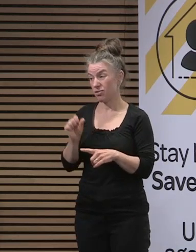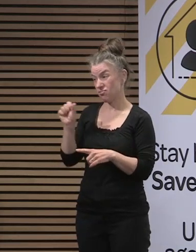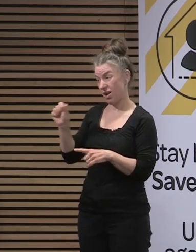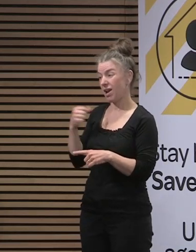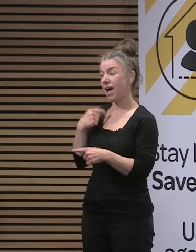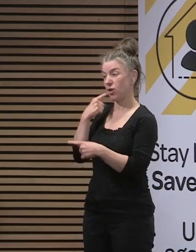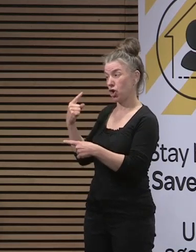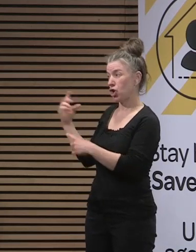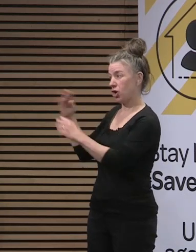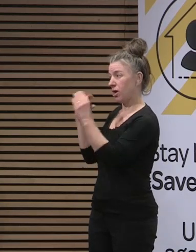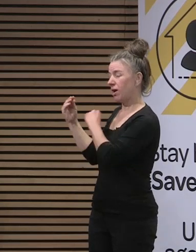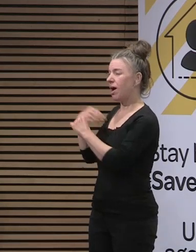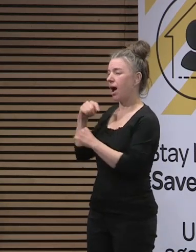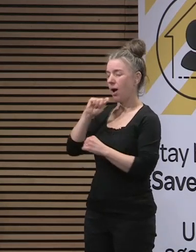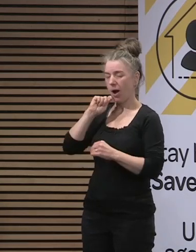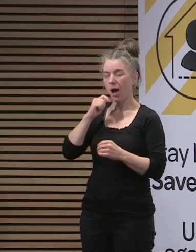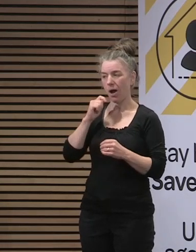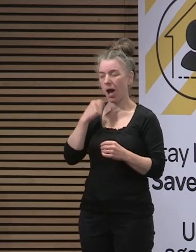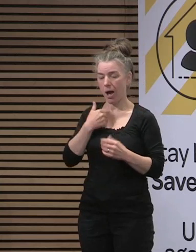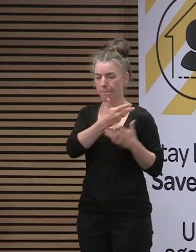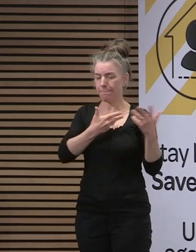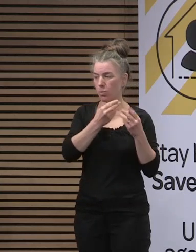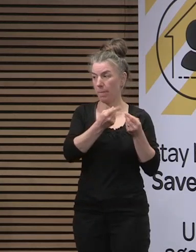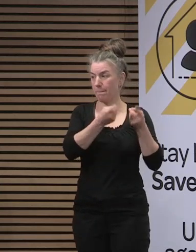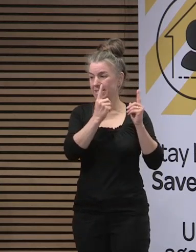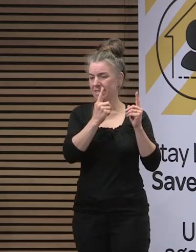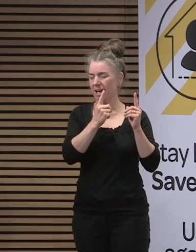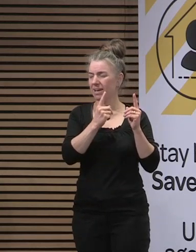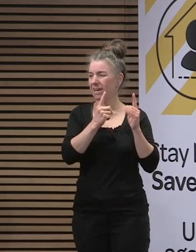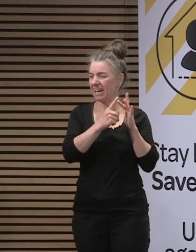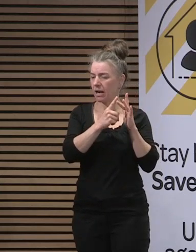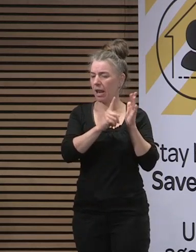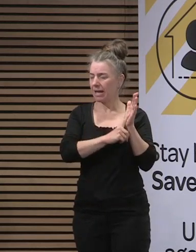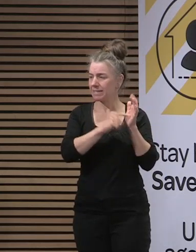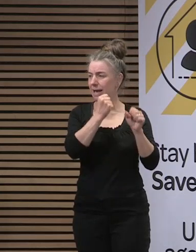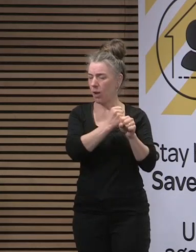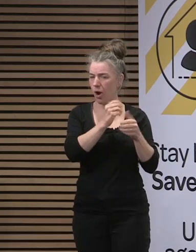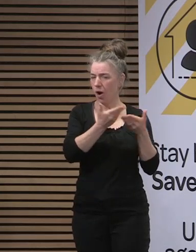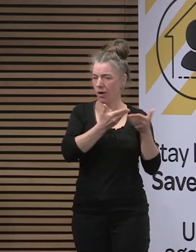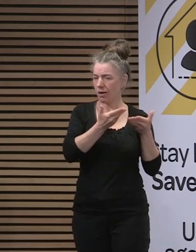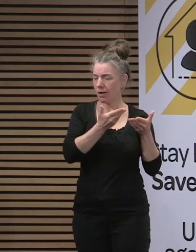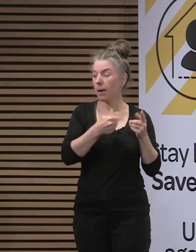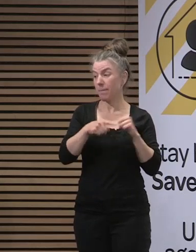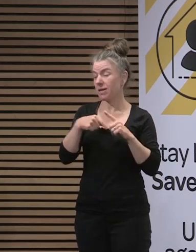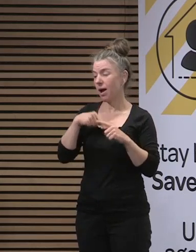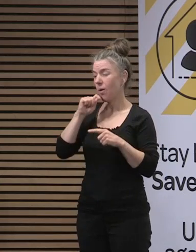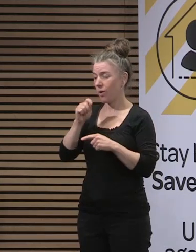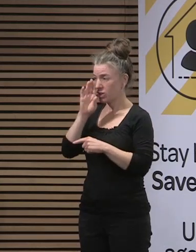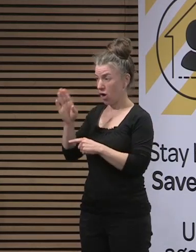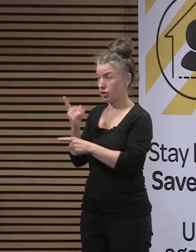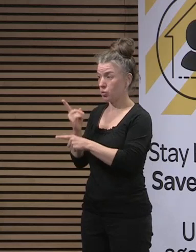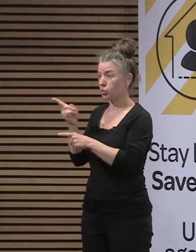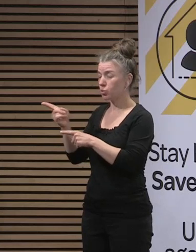speak from Minister Lees Galloway over some of those issues, and also looking to verify directly from those